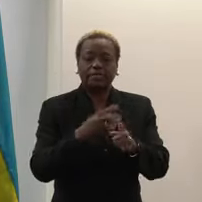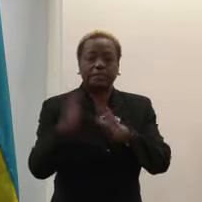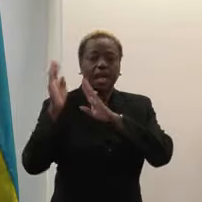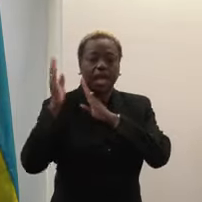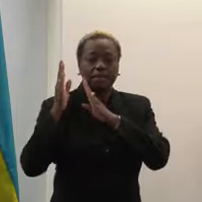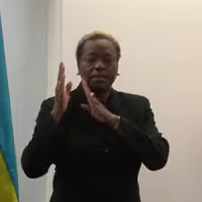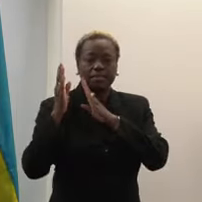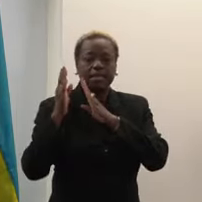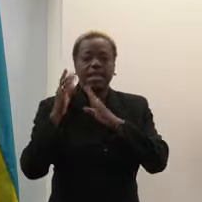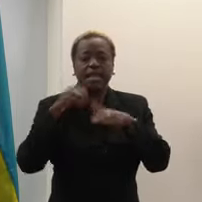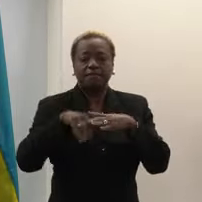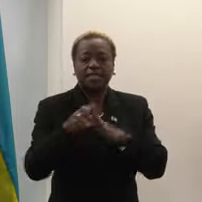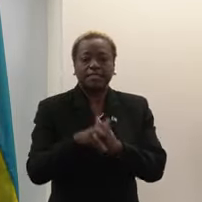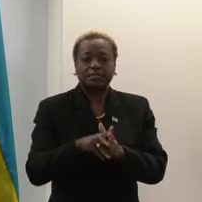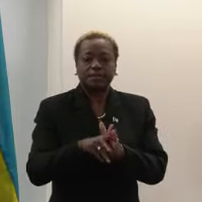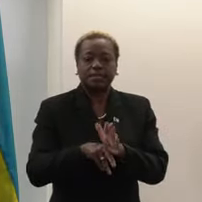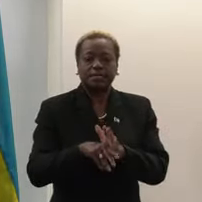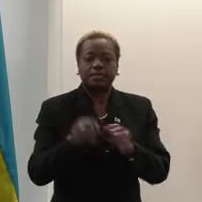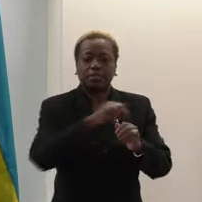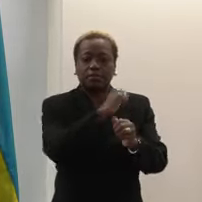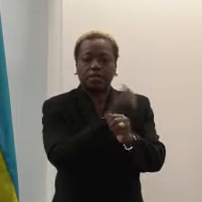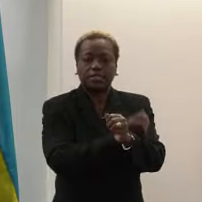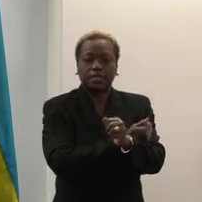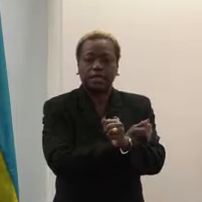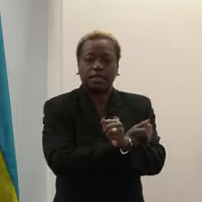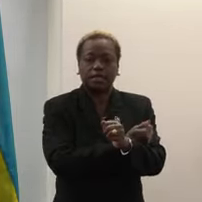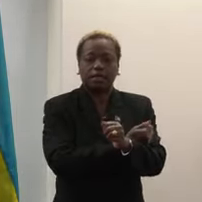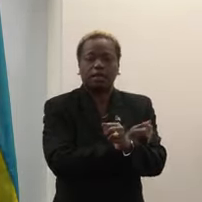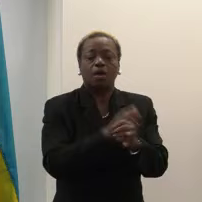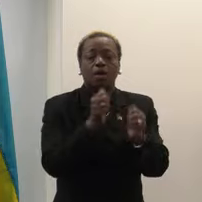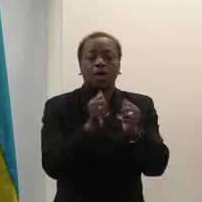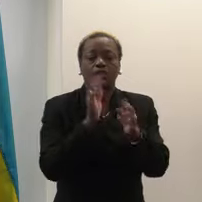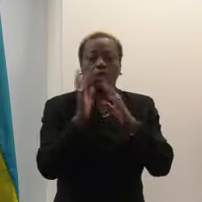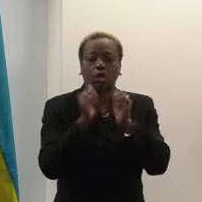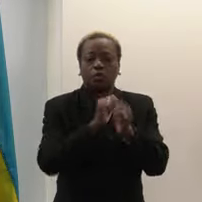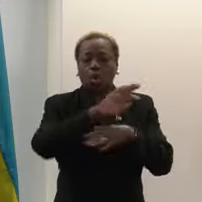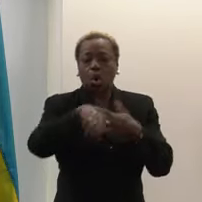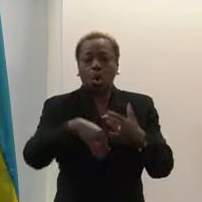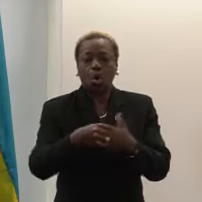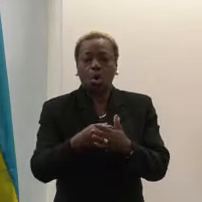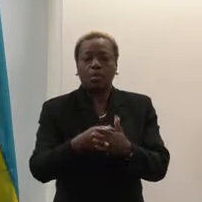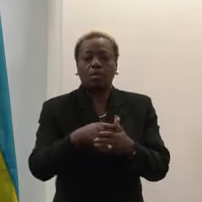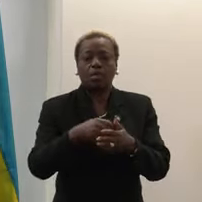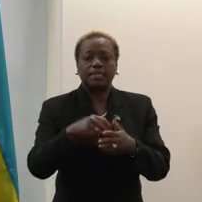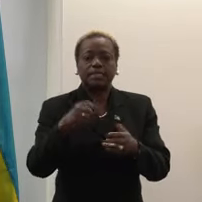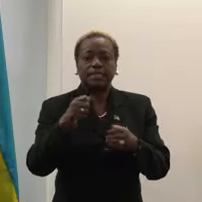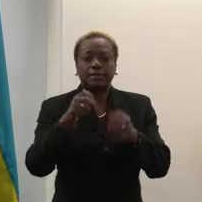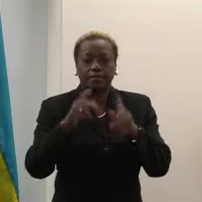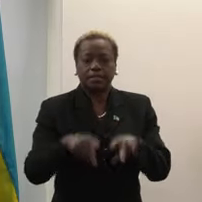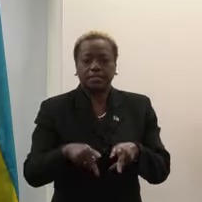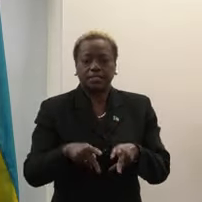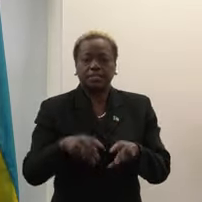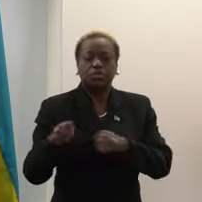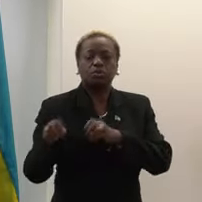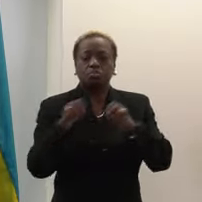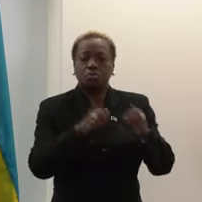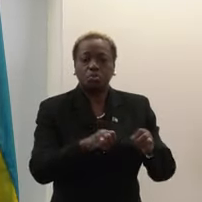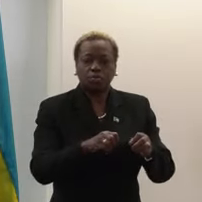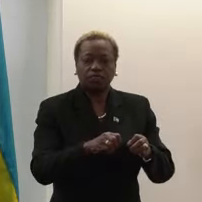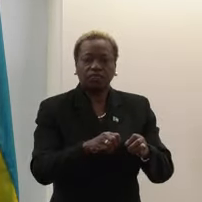Investment Authority, in consultation with all relevant stakeholders, to move aggressively to